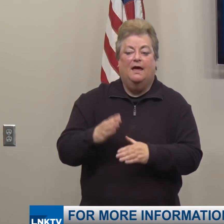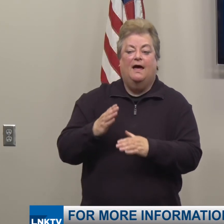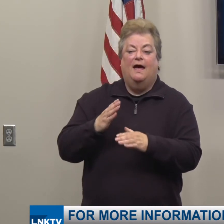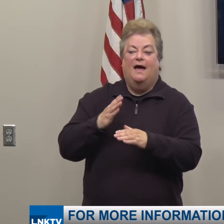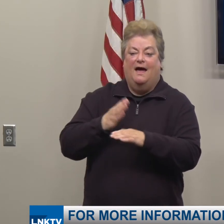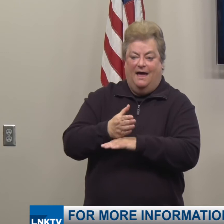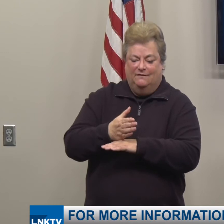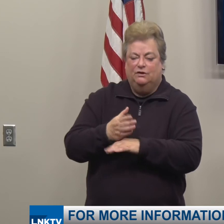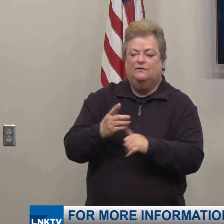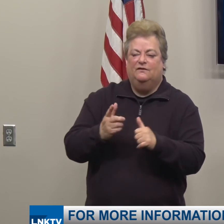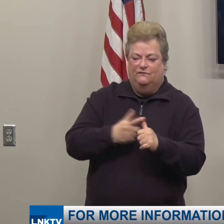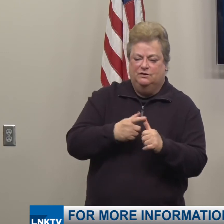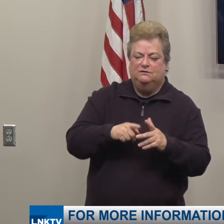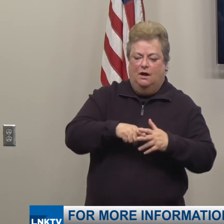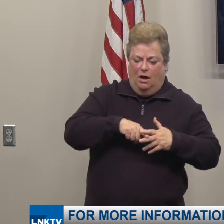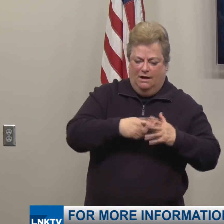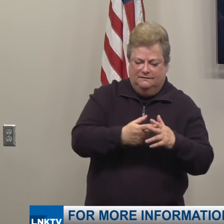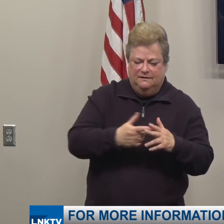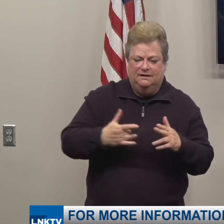After the first onset of symptoms.